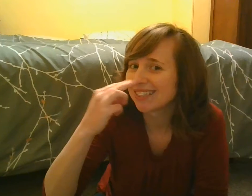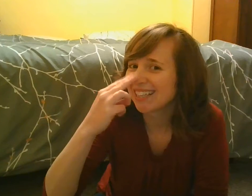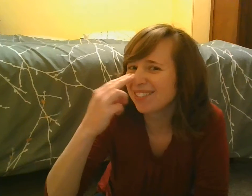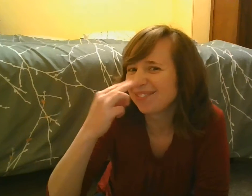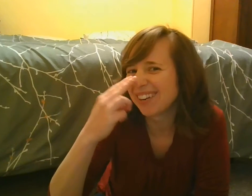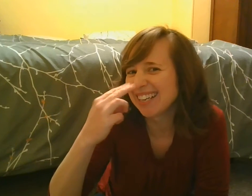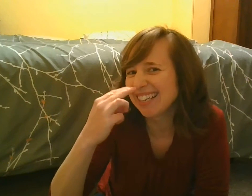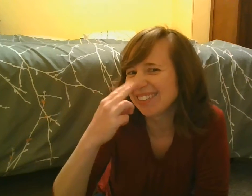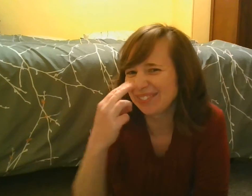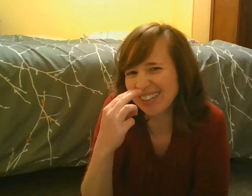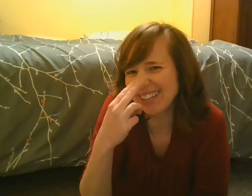that's funny.